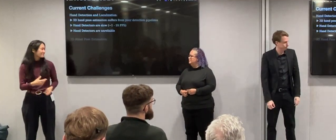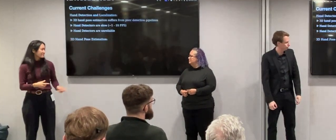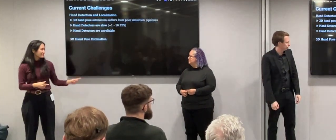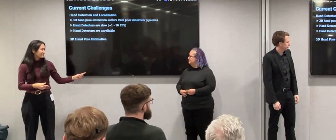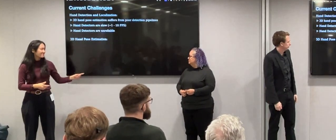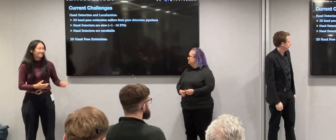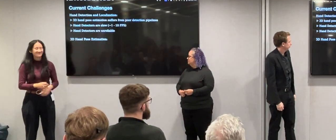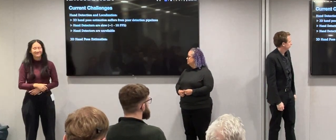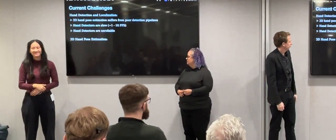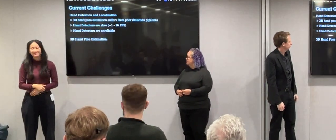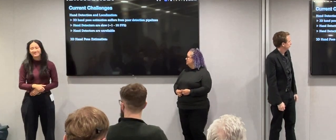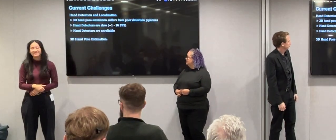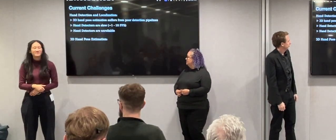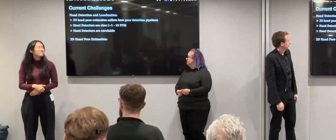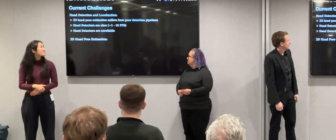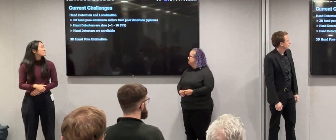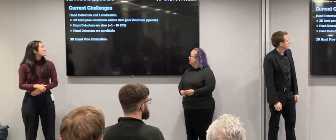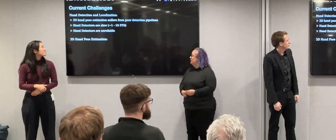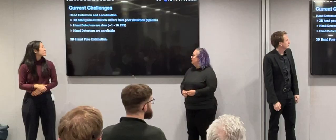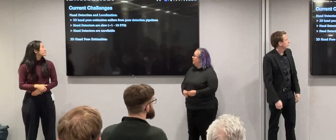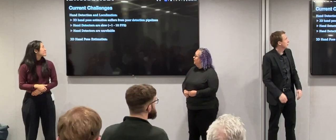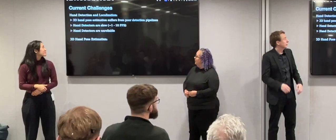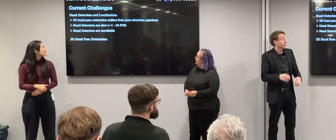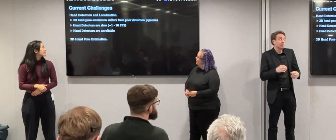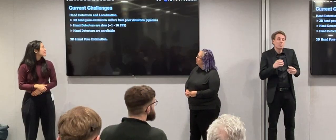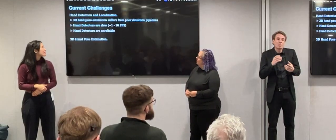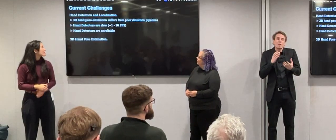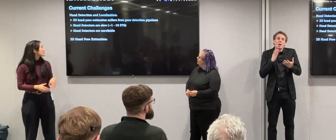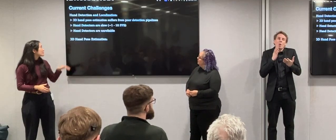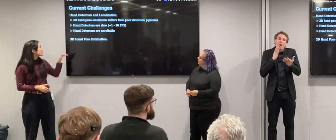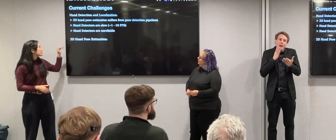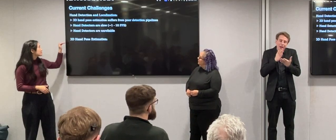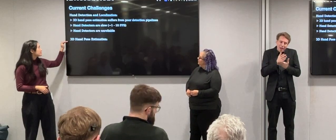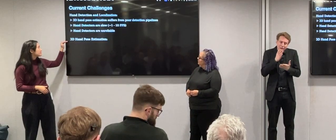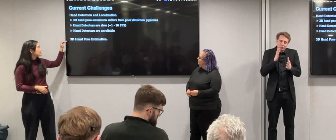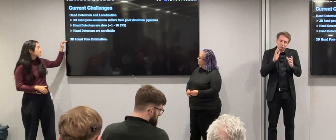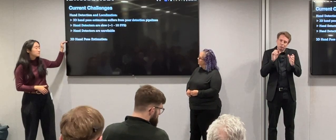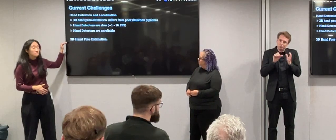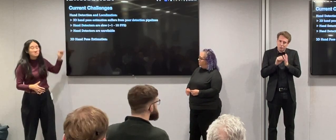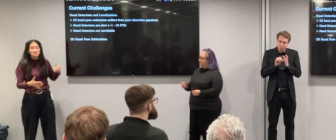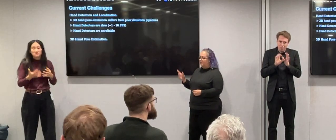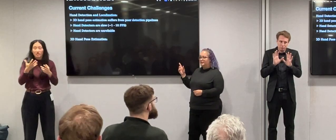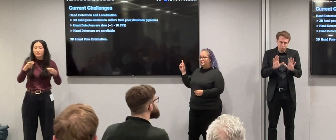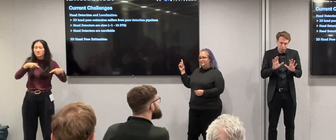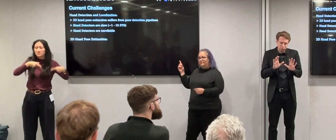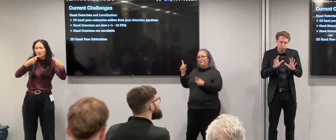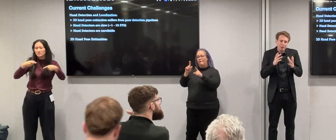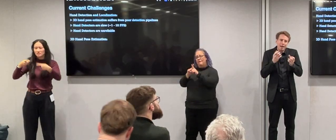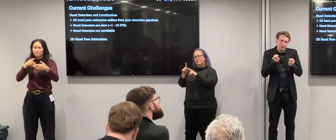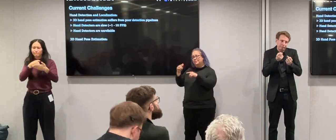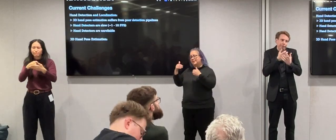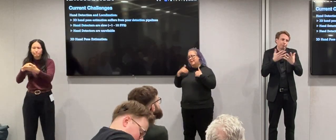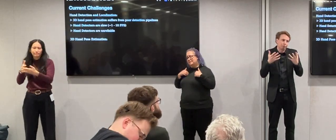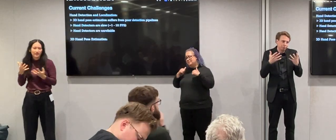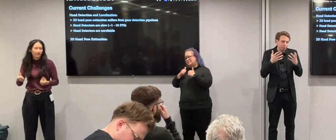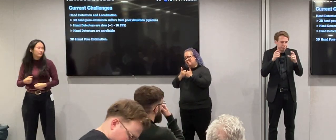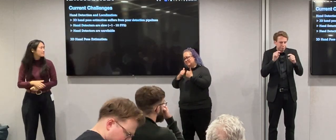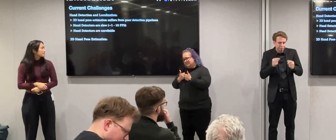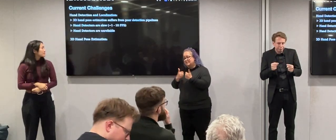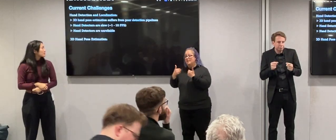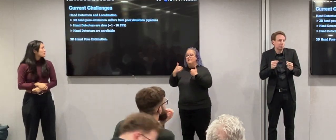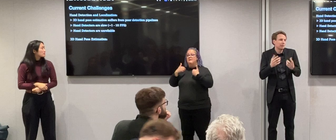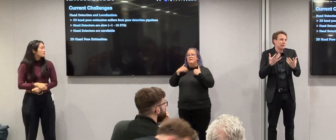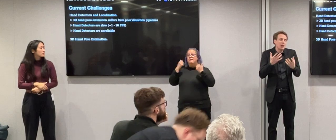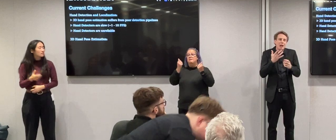Now, in terms of the actual 3D hand pose estimation problem, this has also challenges. There have been many works that have